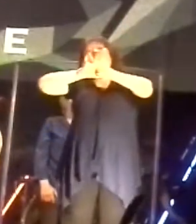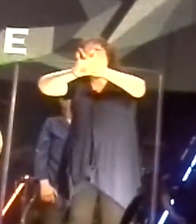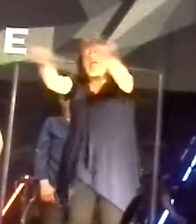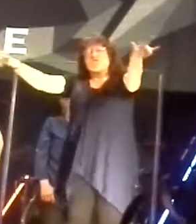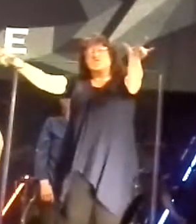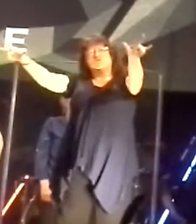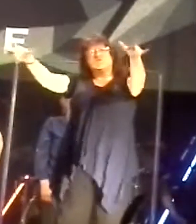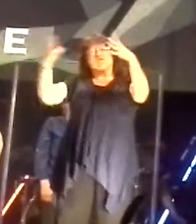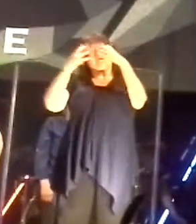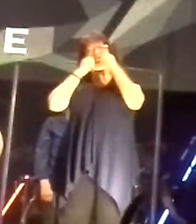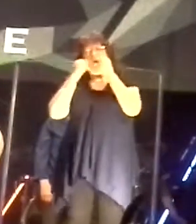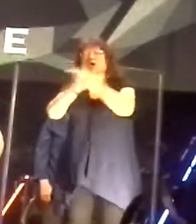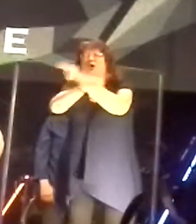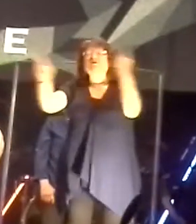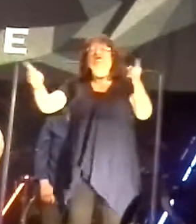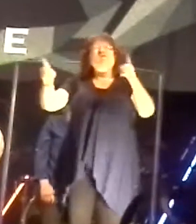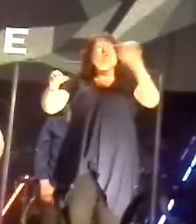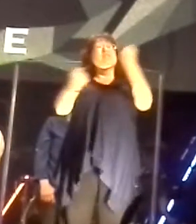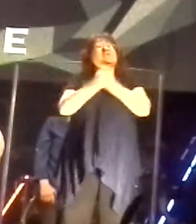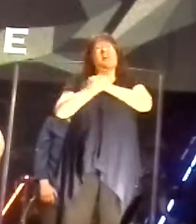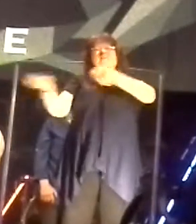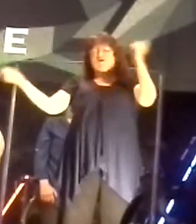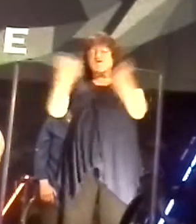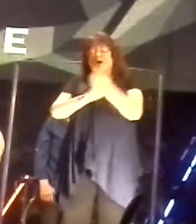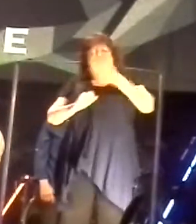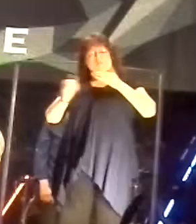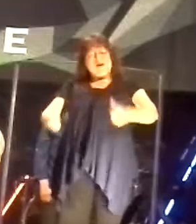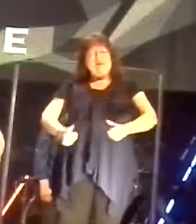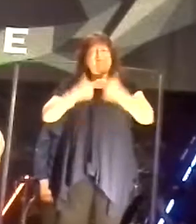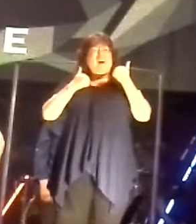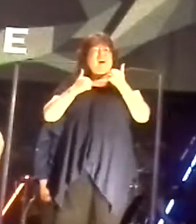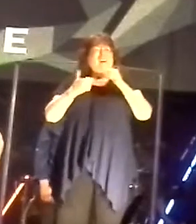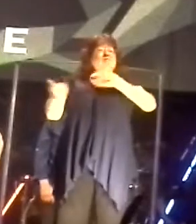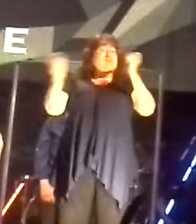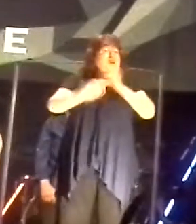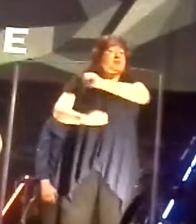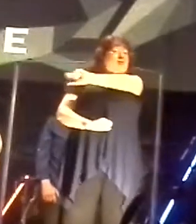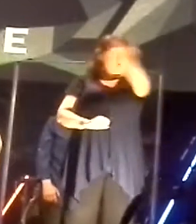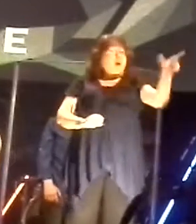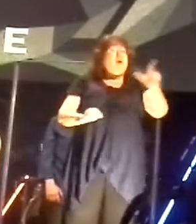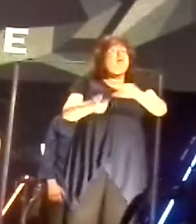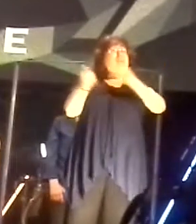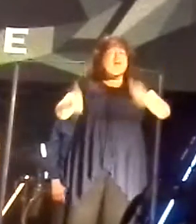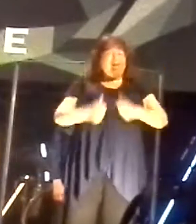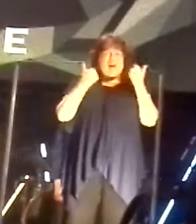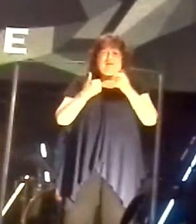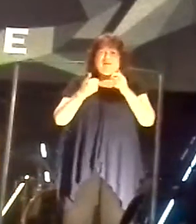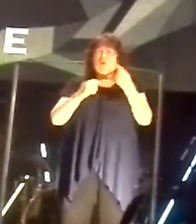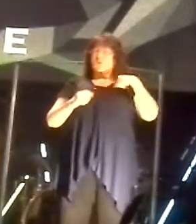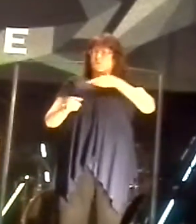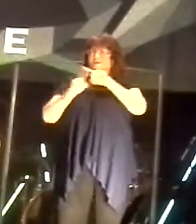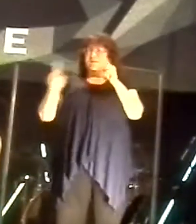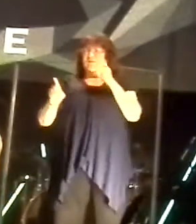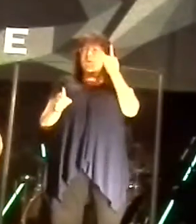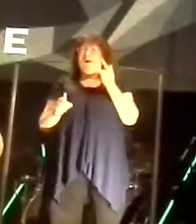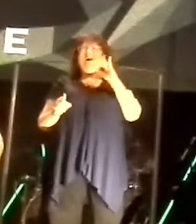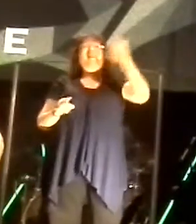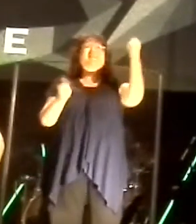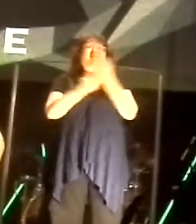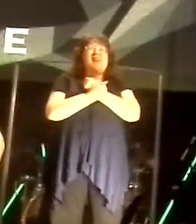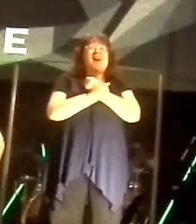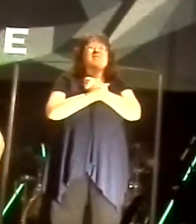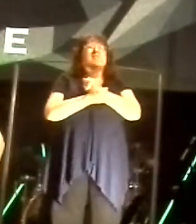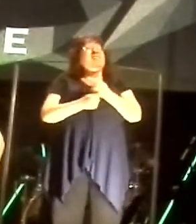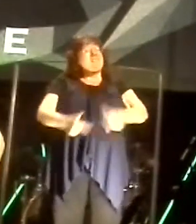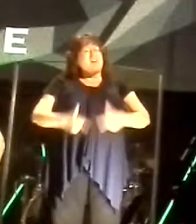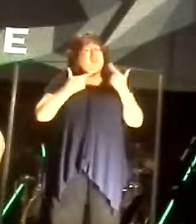you and how much His love has changed my life and has changed our lives. We are different because of His love, because